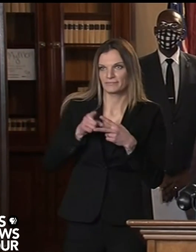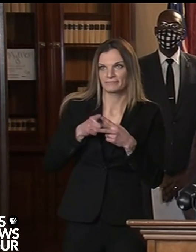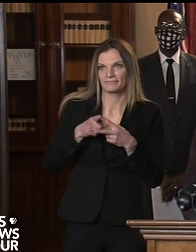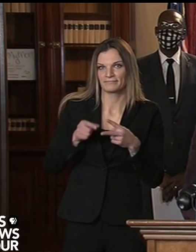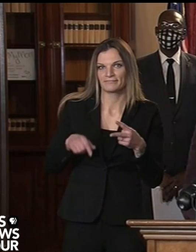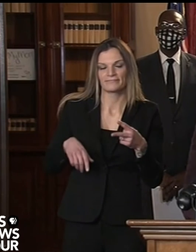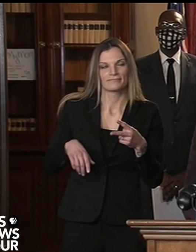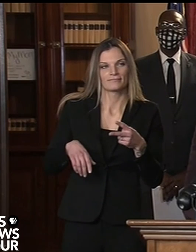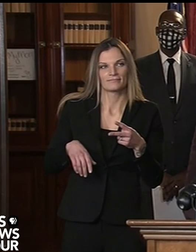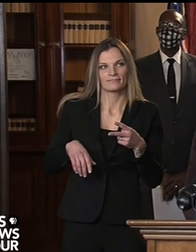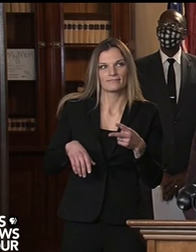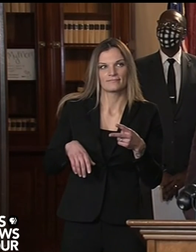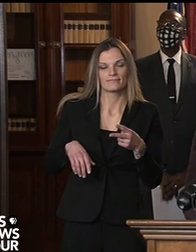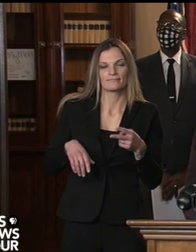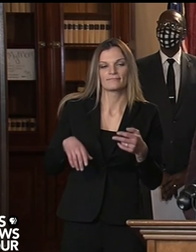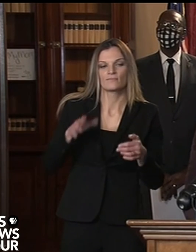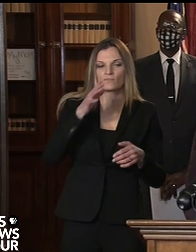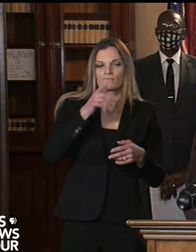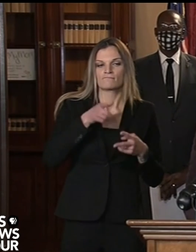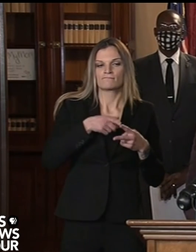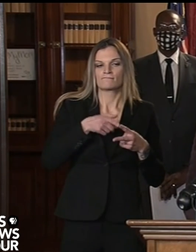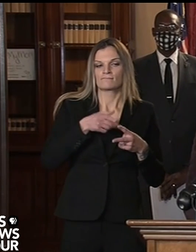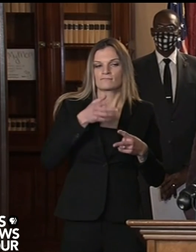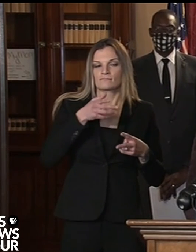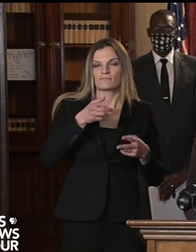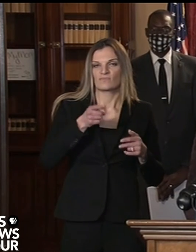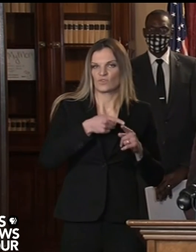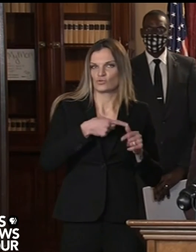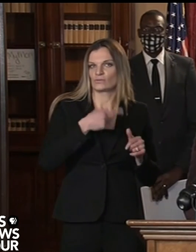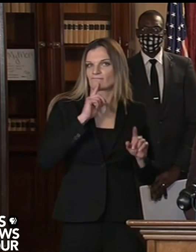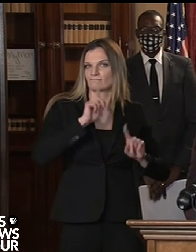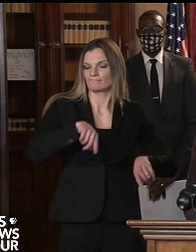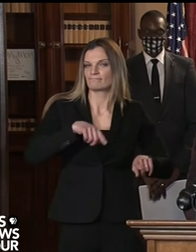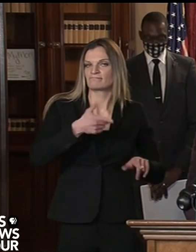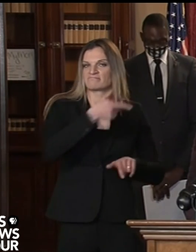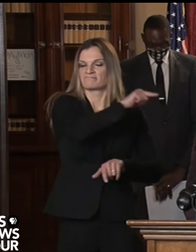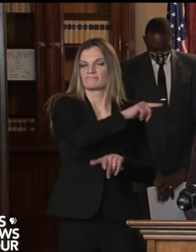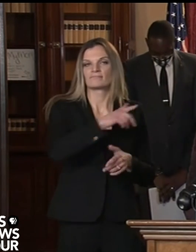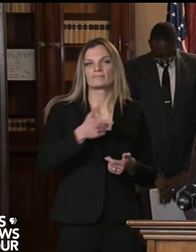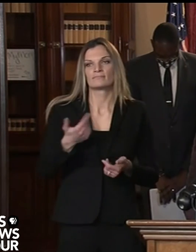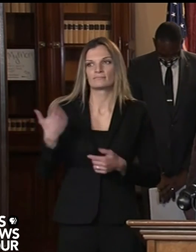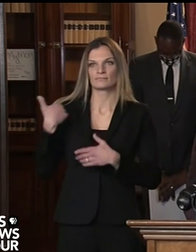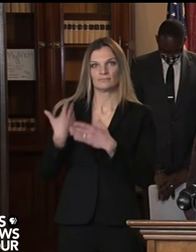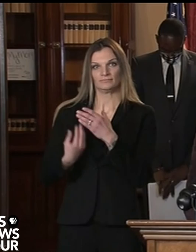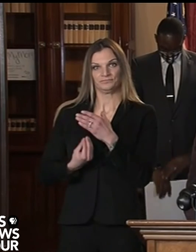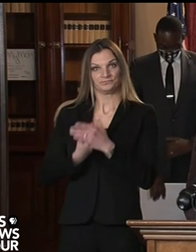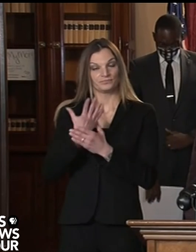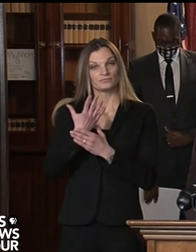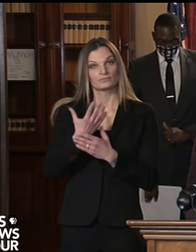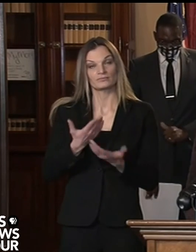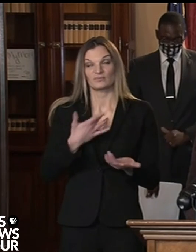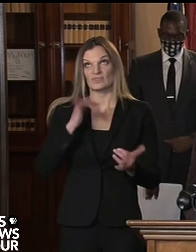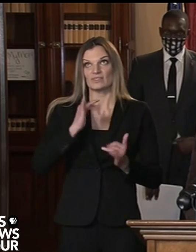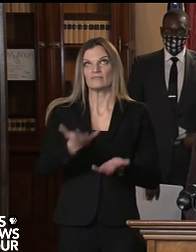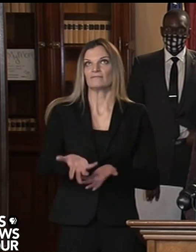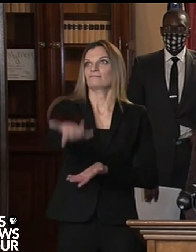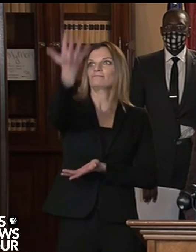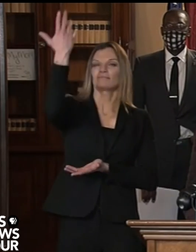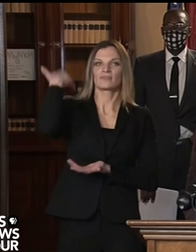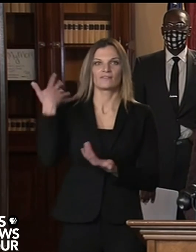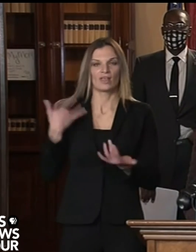it over to Dr. Khaldun. You know, in the spring, it seems like a lifetime ago, I